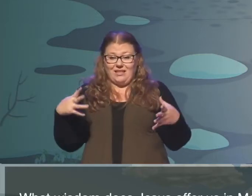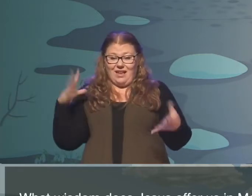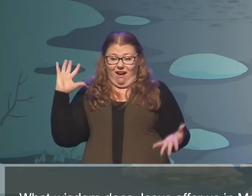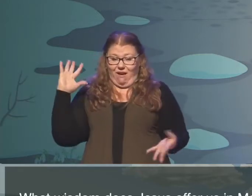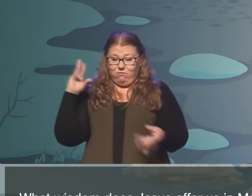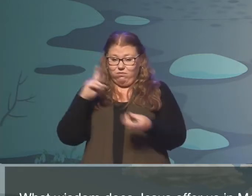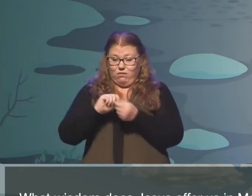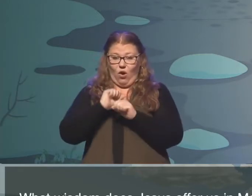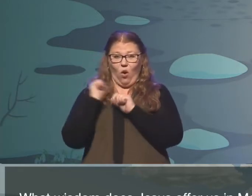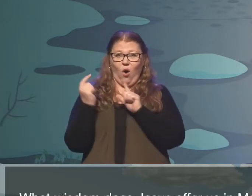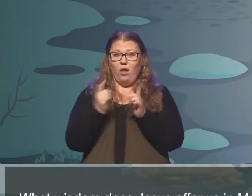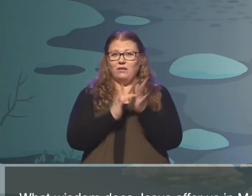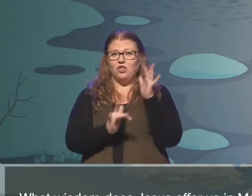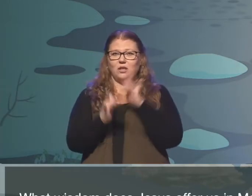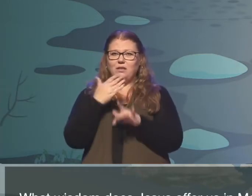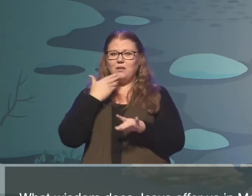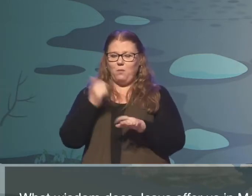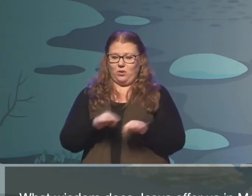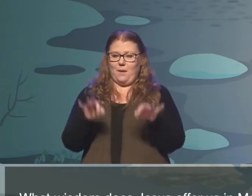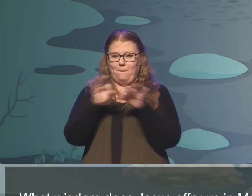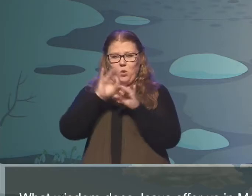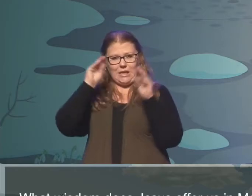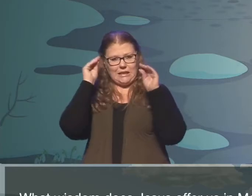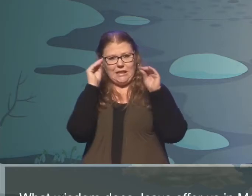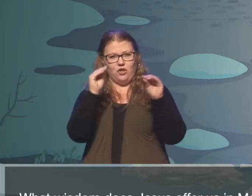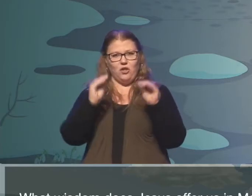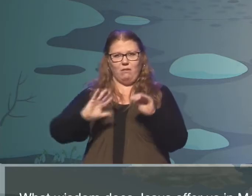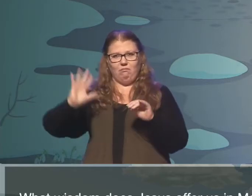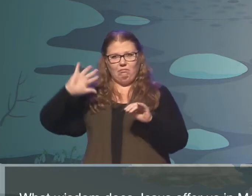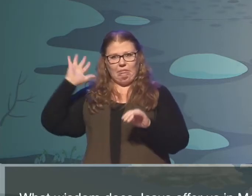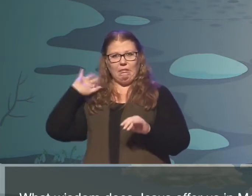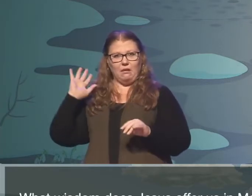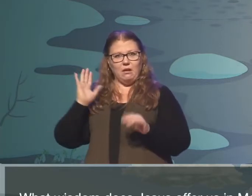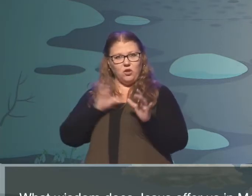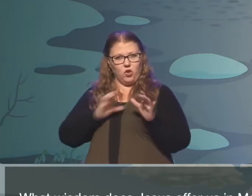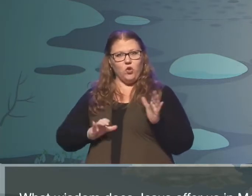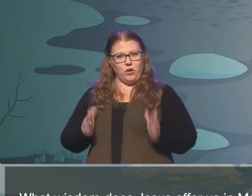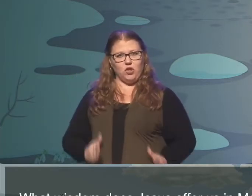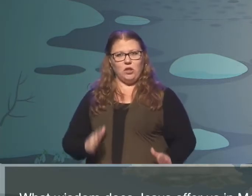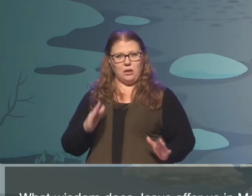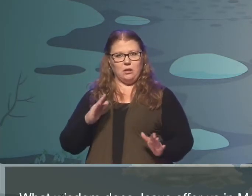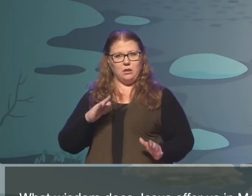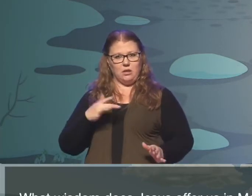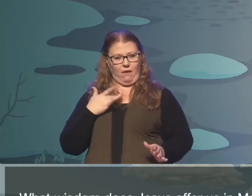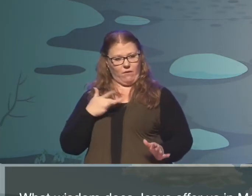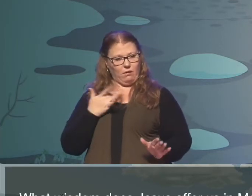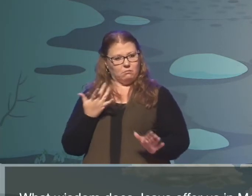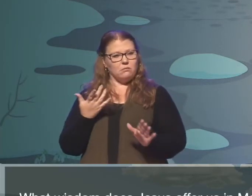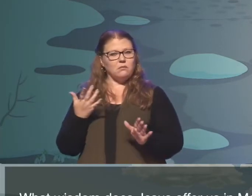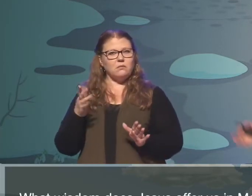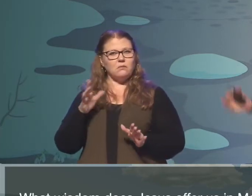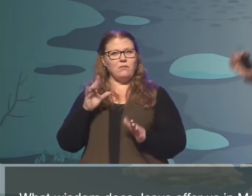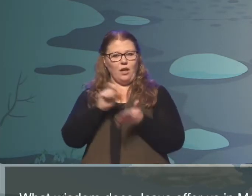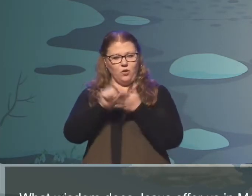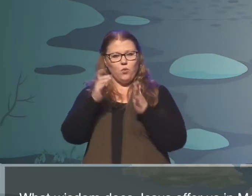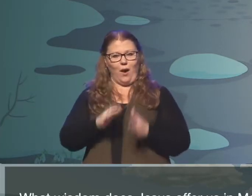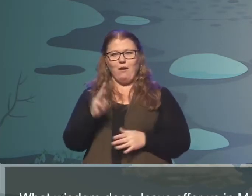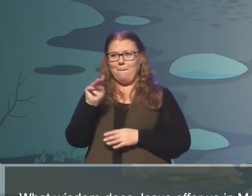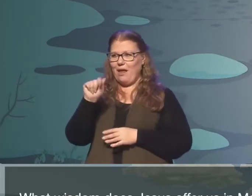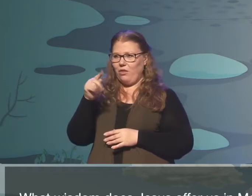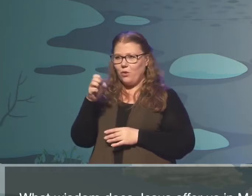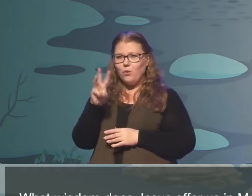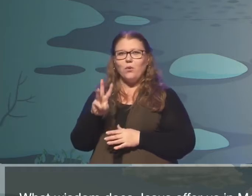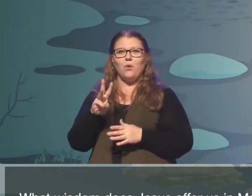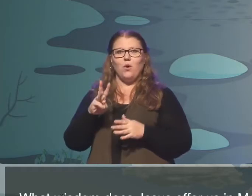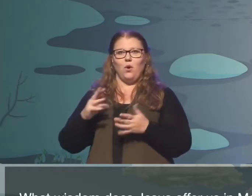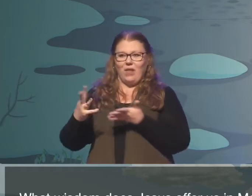of Jesus's like most important teachings that the earliest followers felt. And so the writer of the Gospel of Matthew probably gathered these